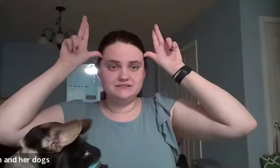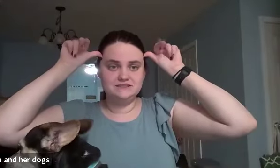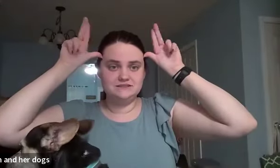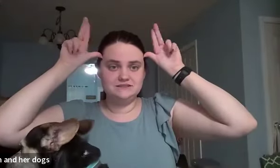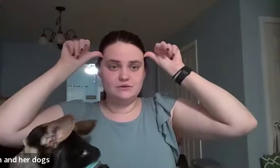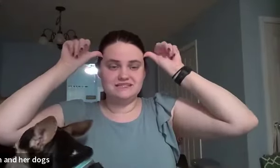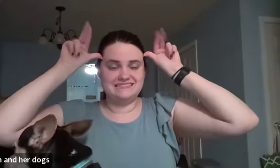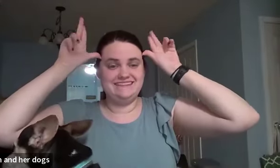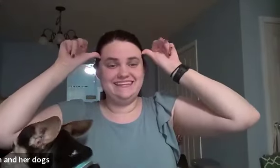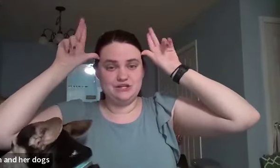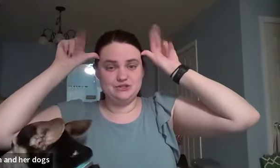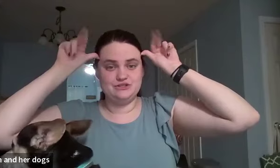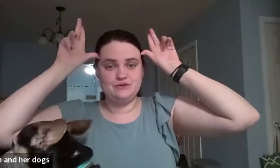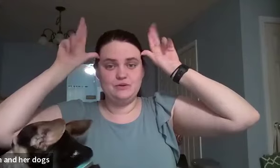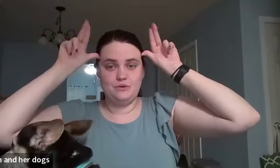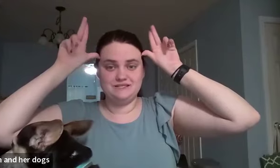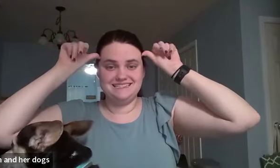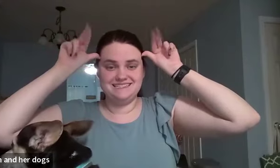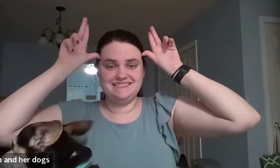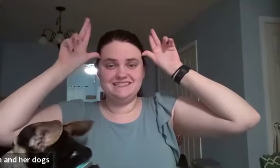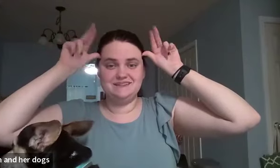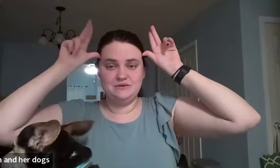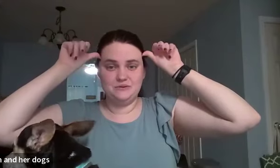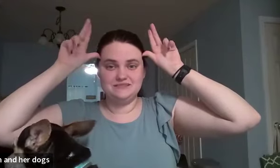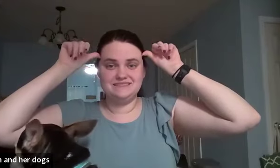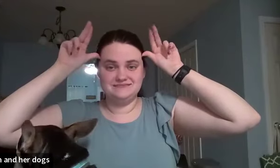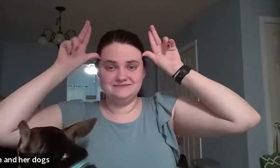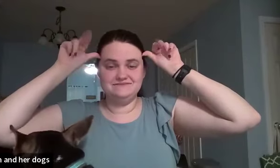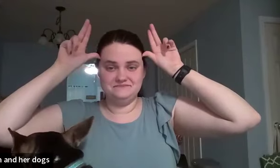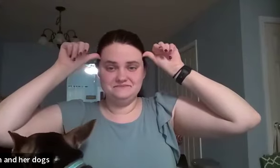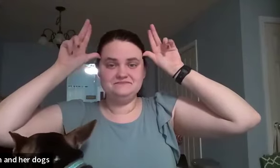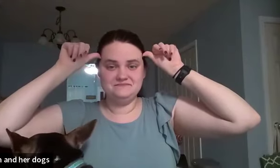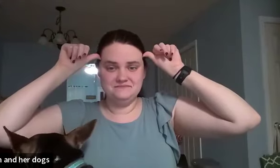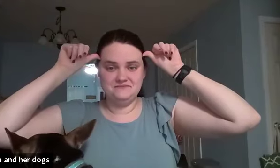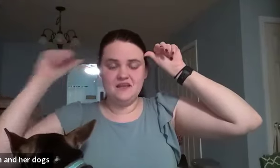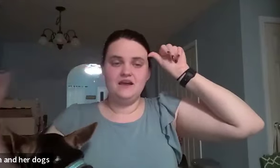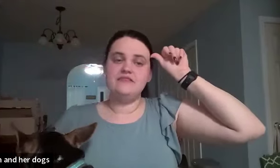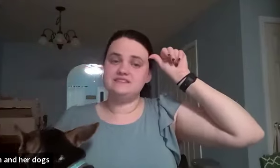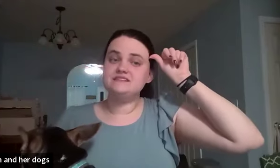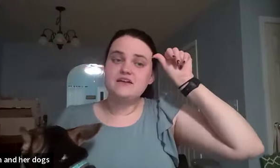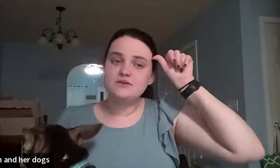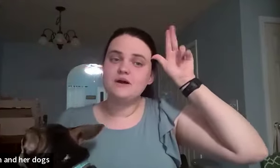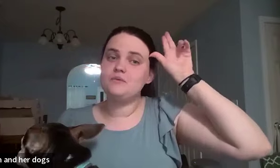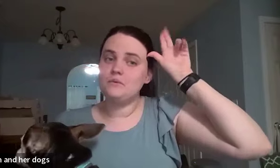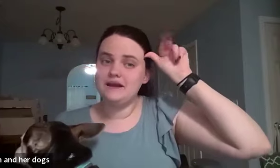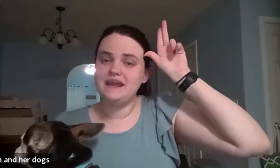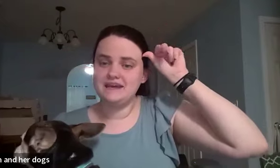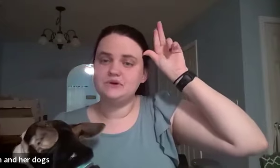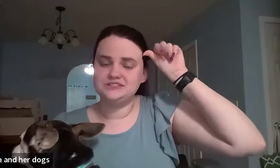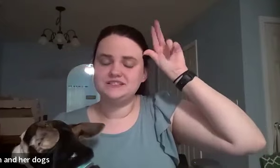horse. Horse. And it's like the ears. Horse. Horse. And this is another one where one hand motion